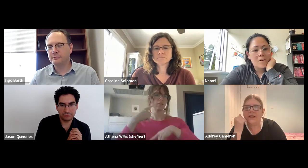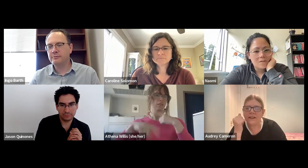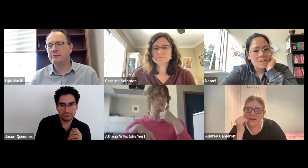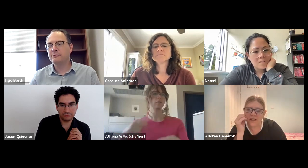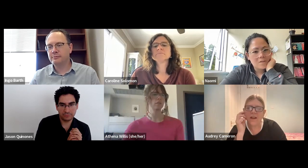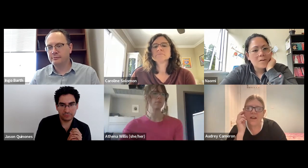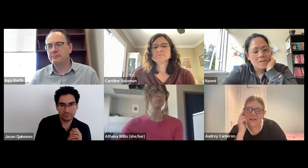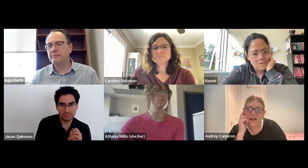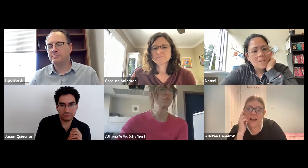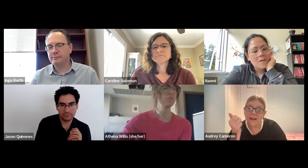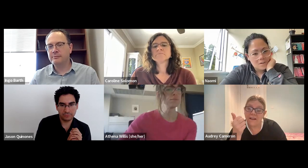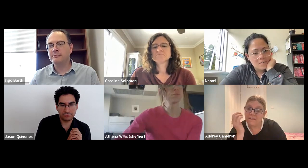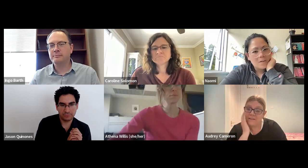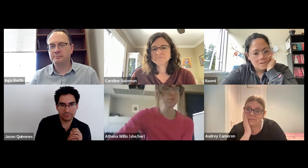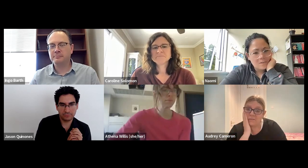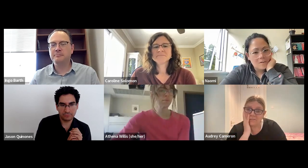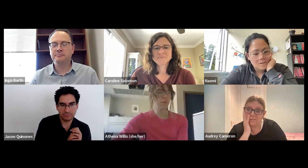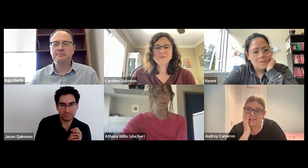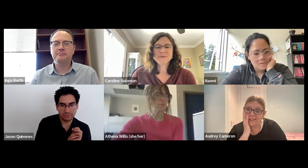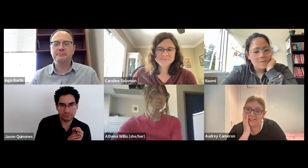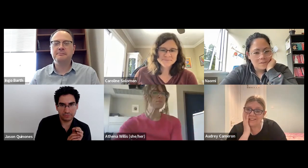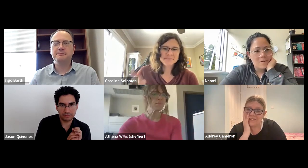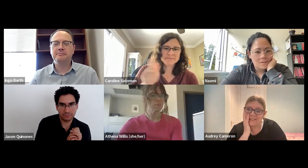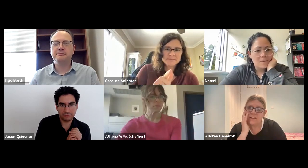on iconicity in sign. Oh, interesting.